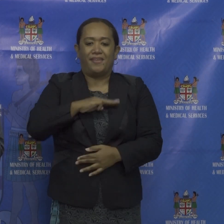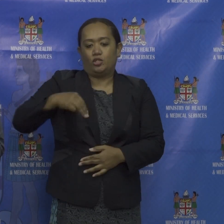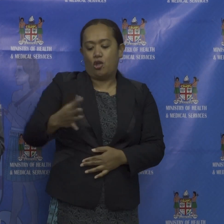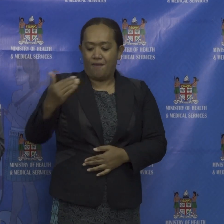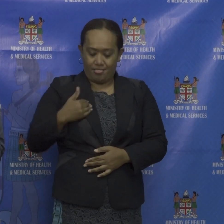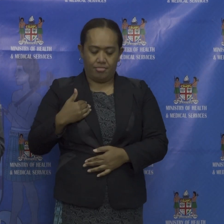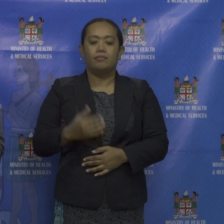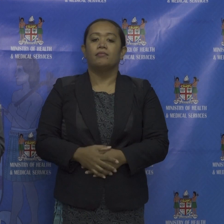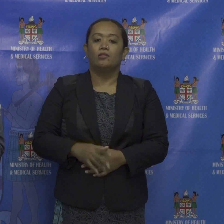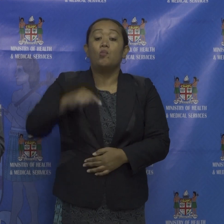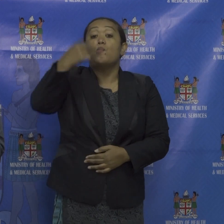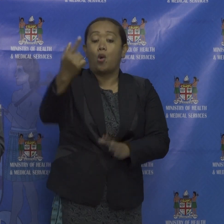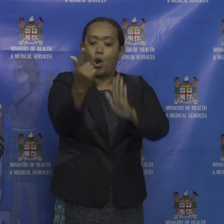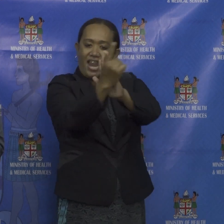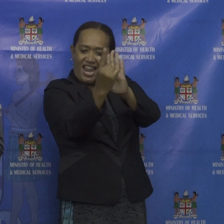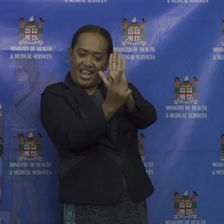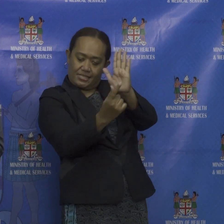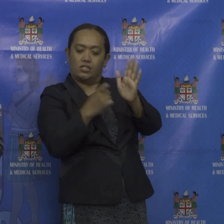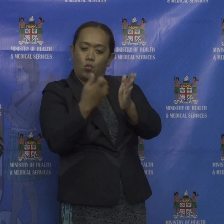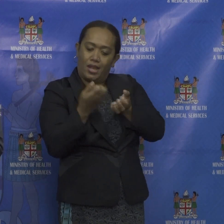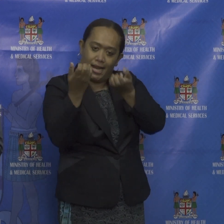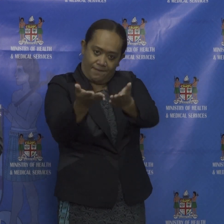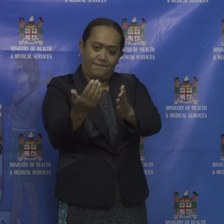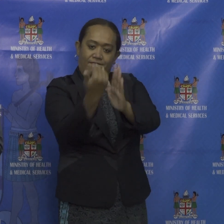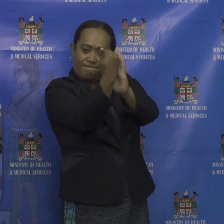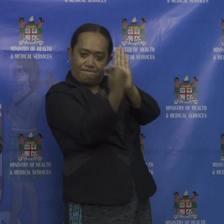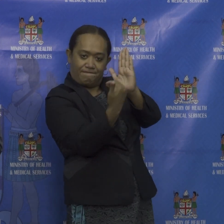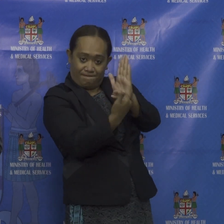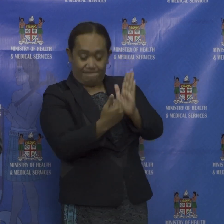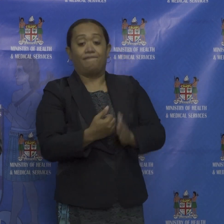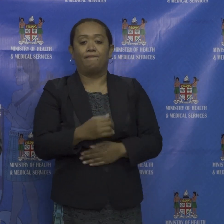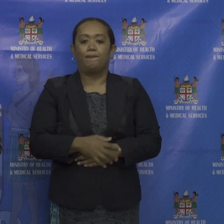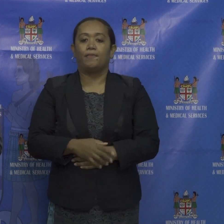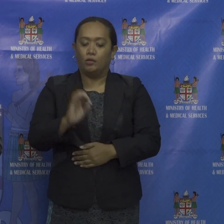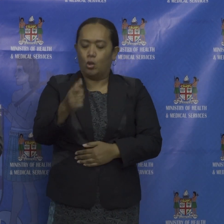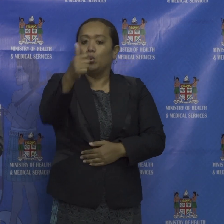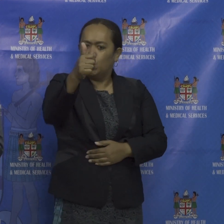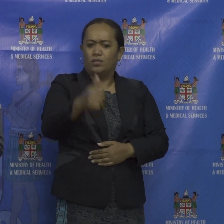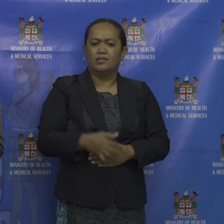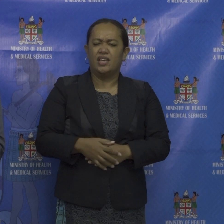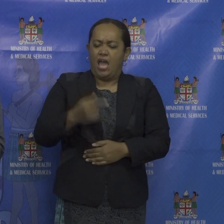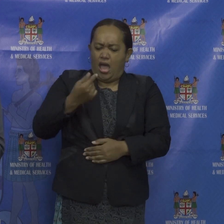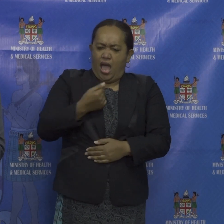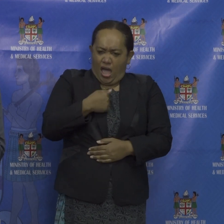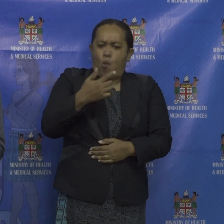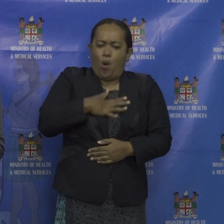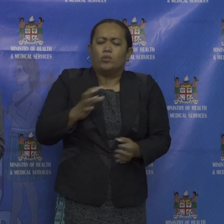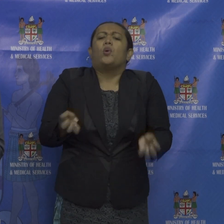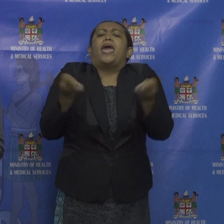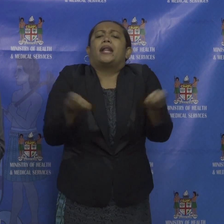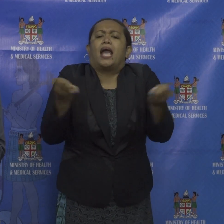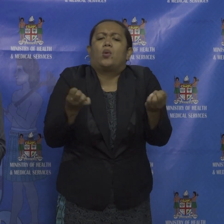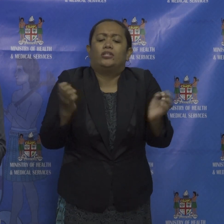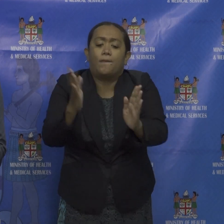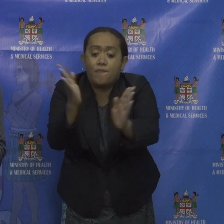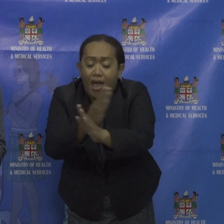our people can access the non-COVID care they require. I urge others I haven't spoken to call me. This is